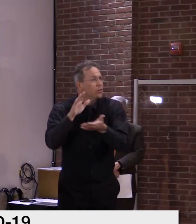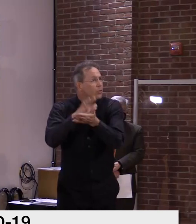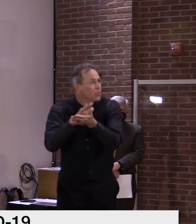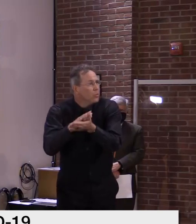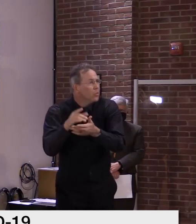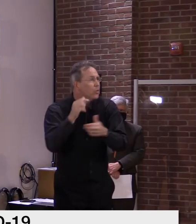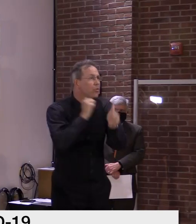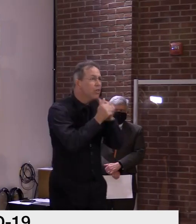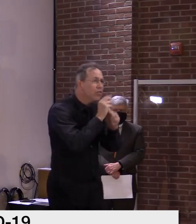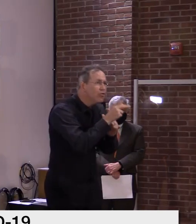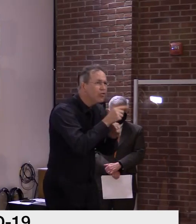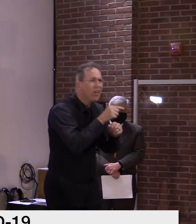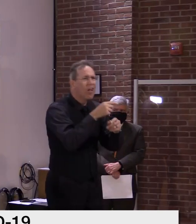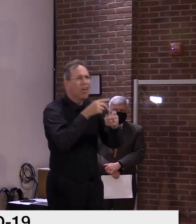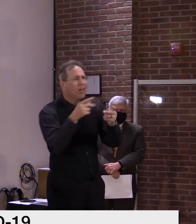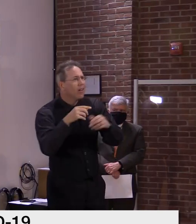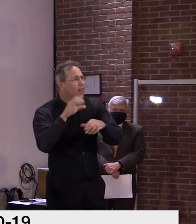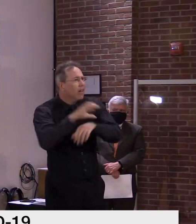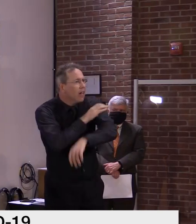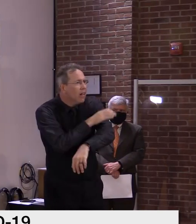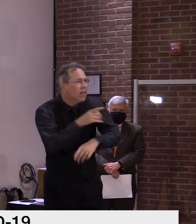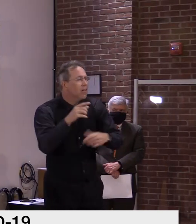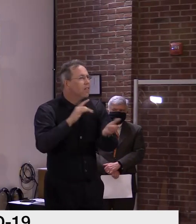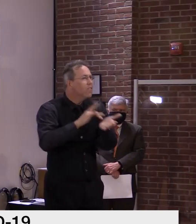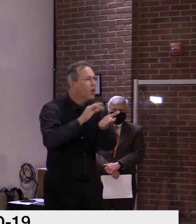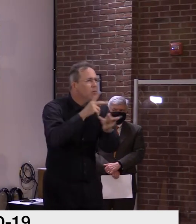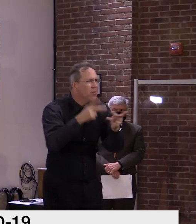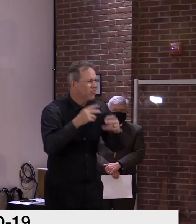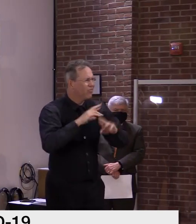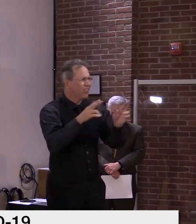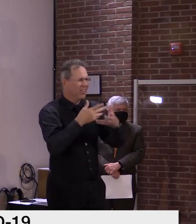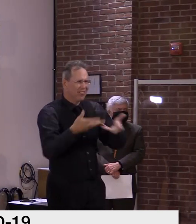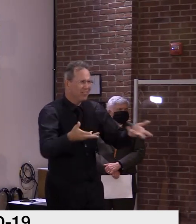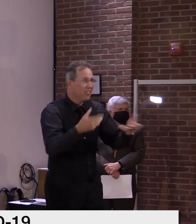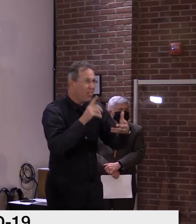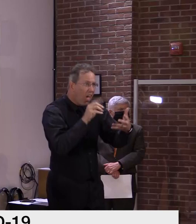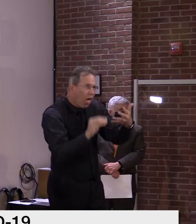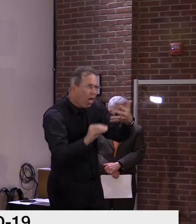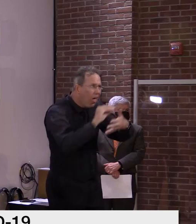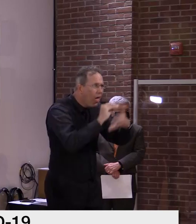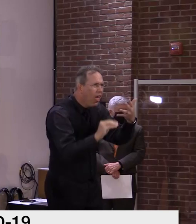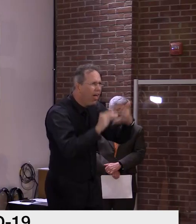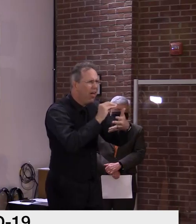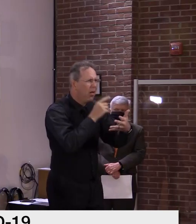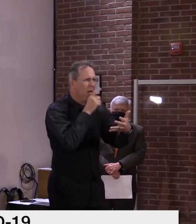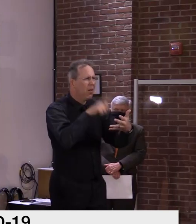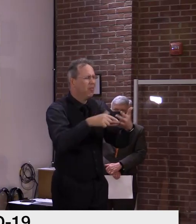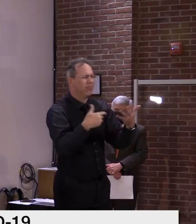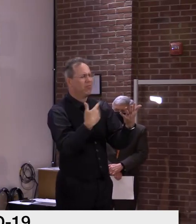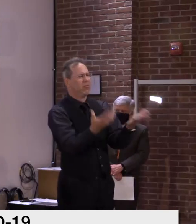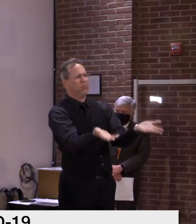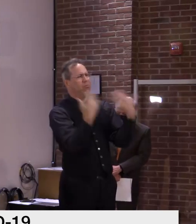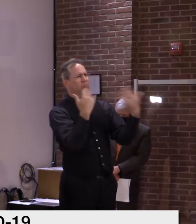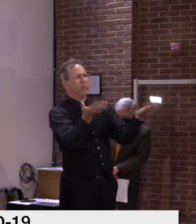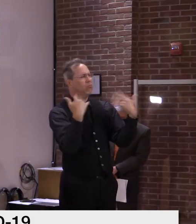again, prioritization is a relative thing only because it's going to happen quickly.